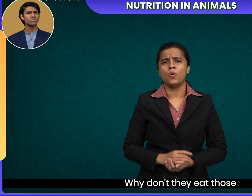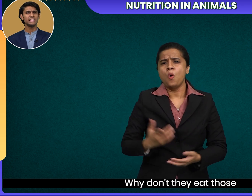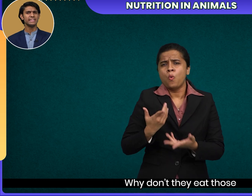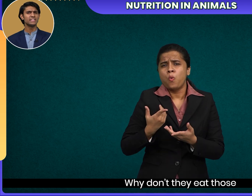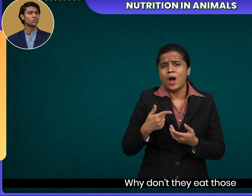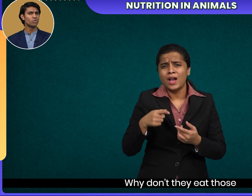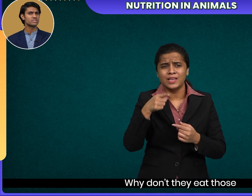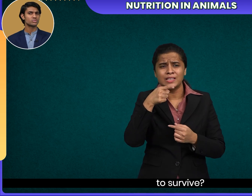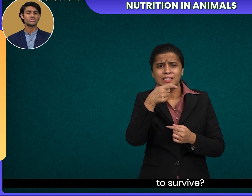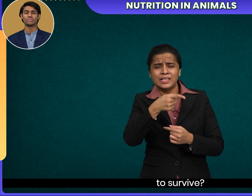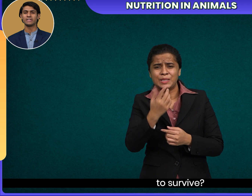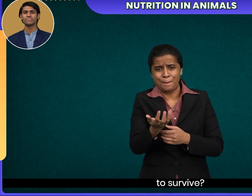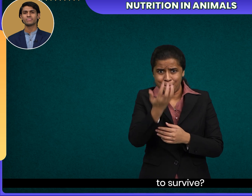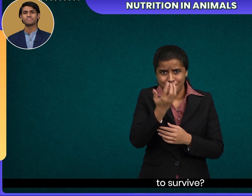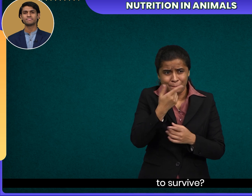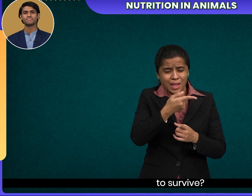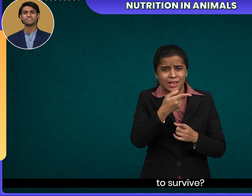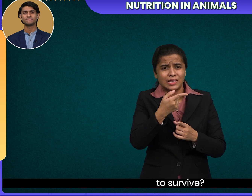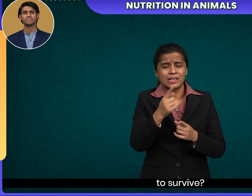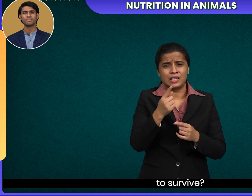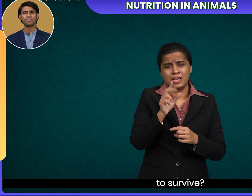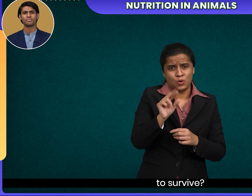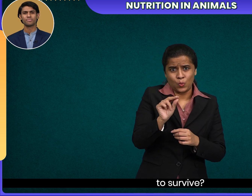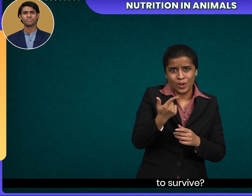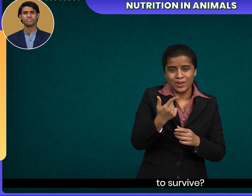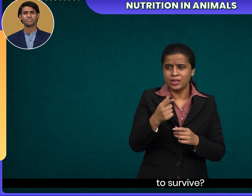Why don't they eat those to survive?